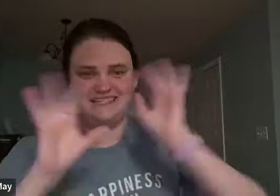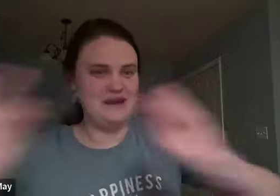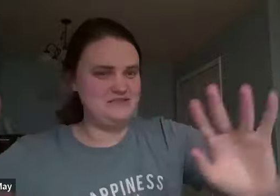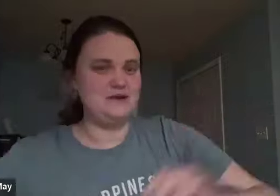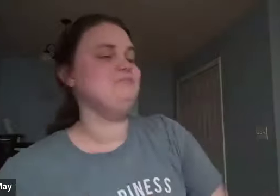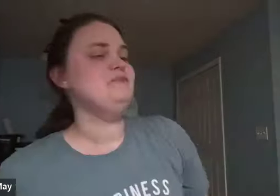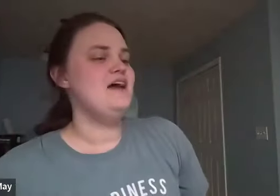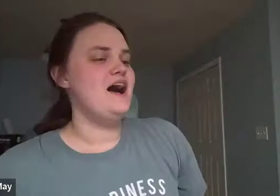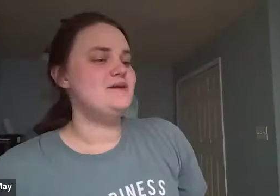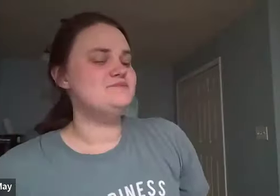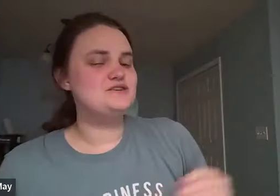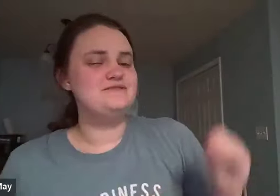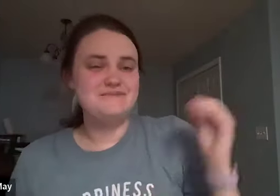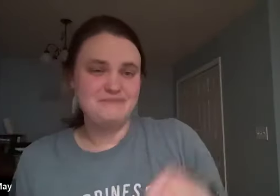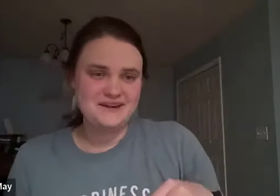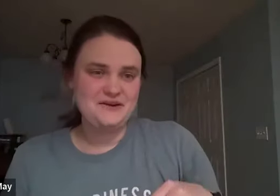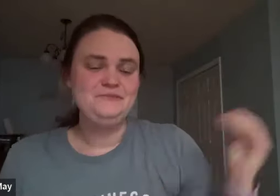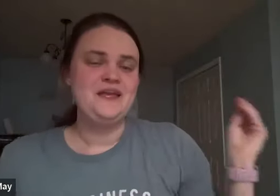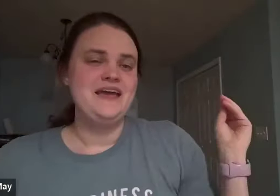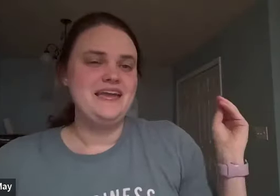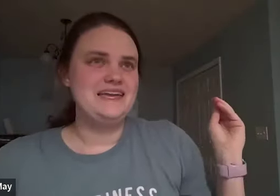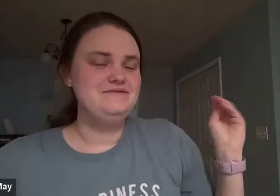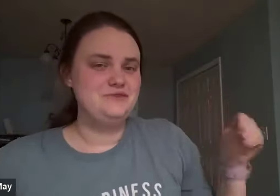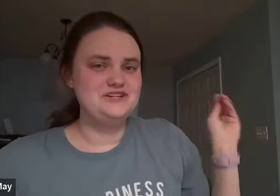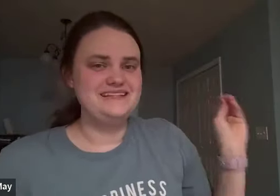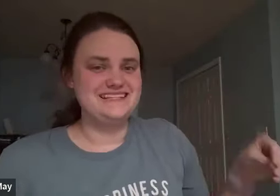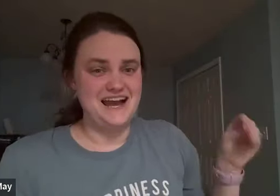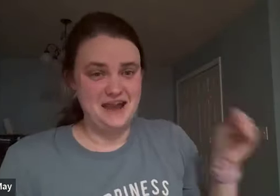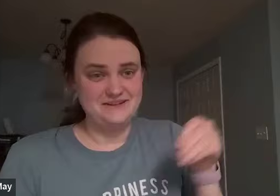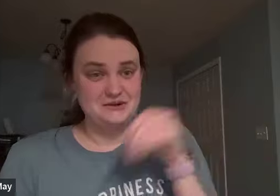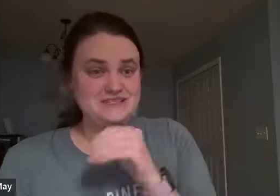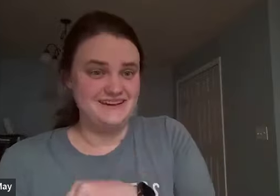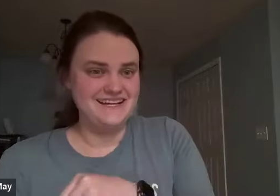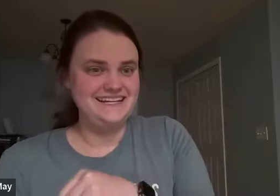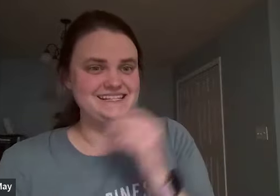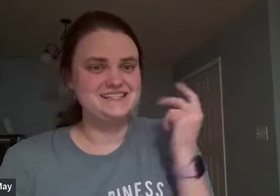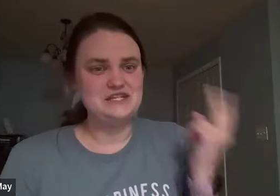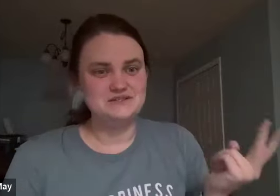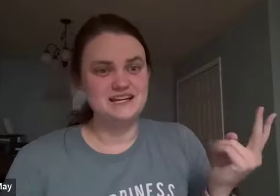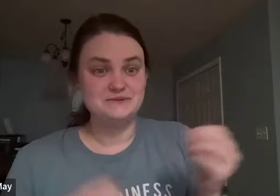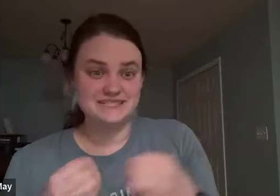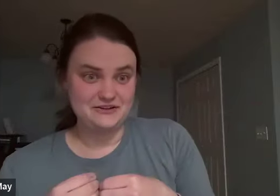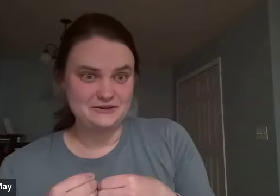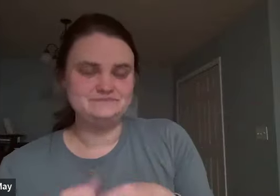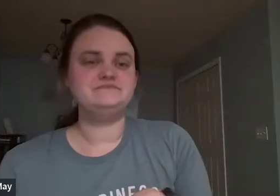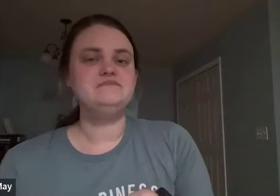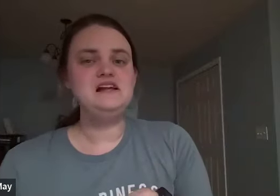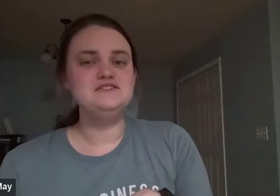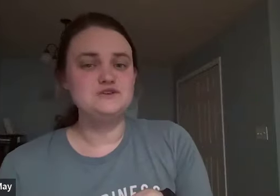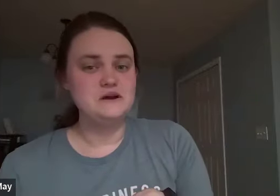right there. So for tomato, it unfortunately does not have its own sign. It's two signs put together. So what it